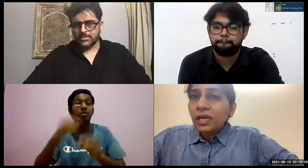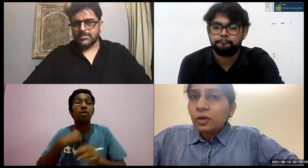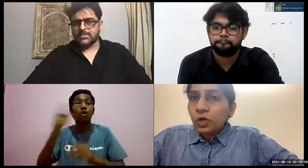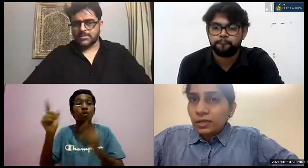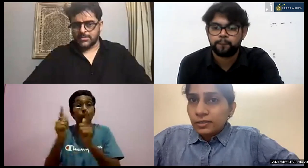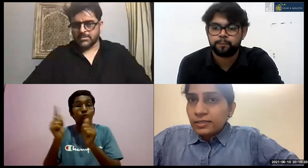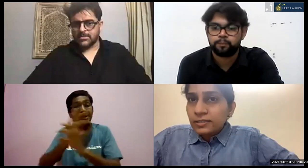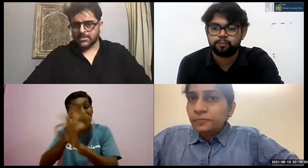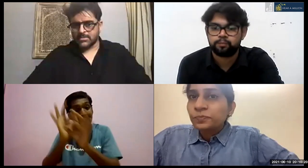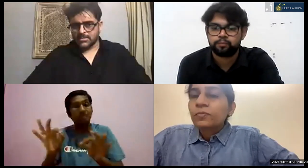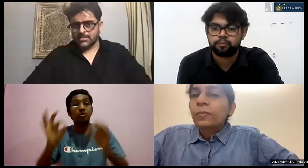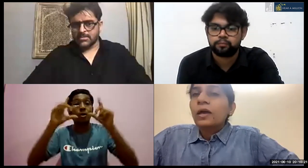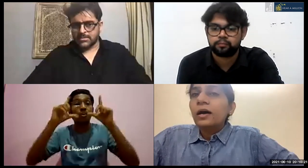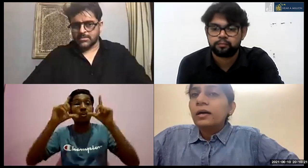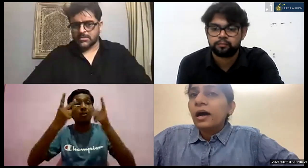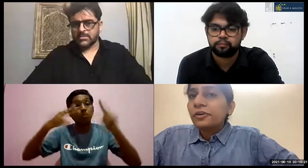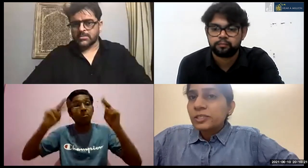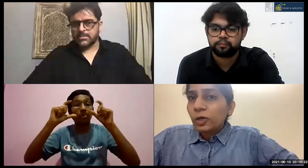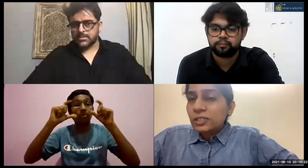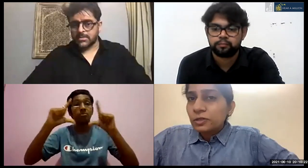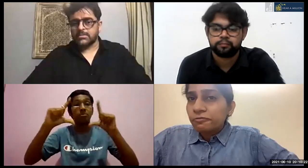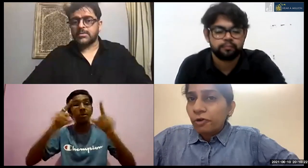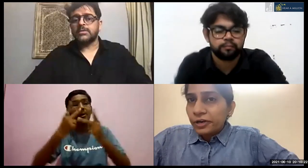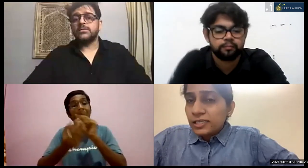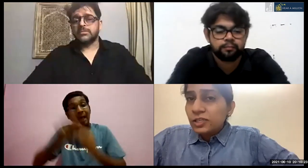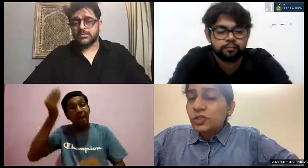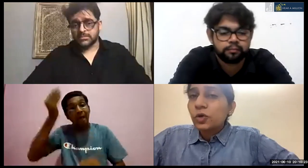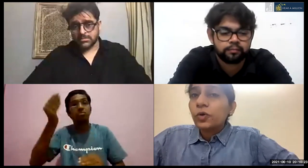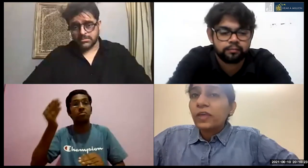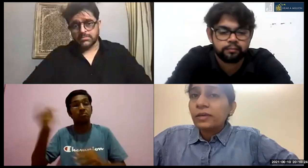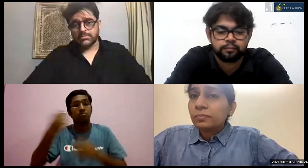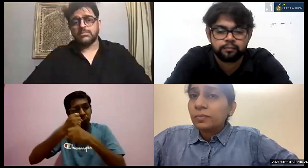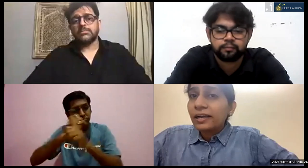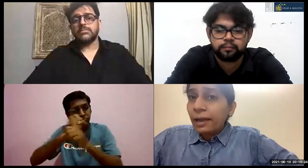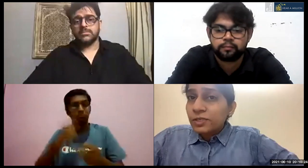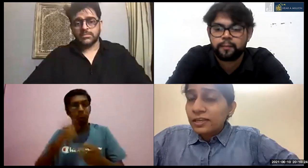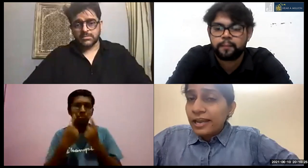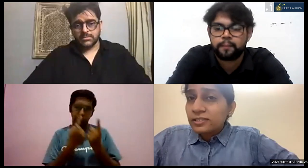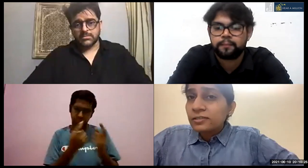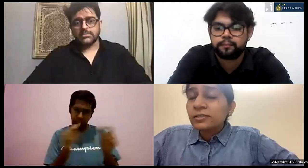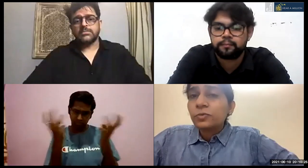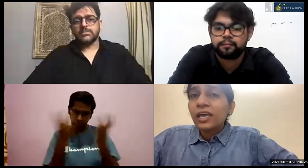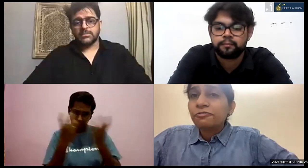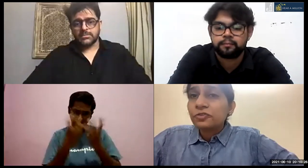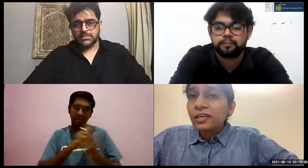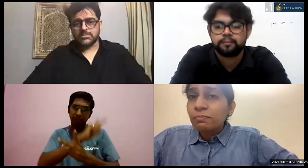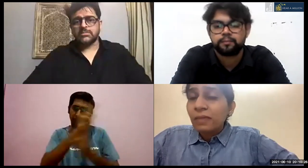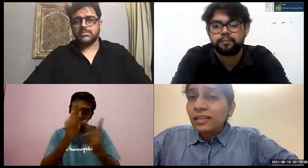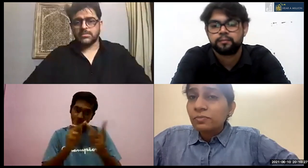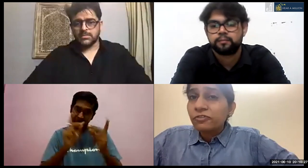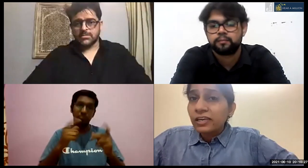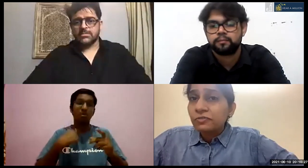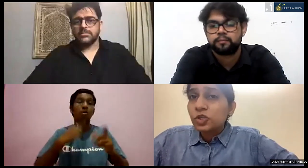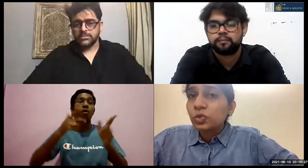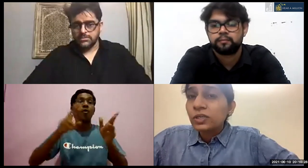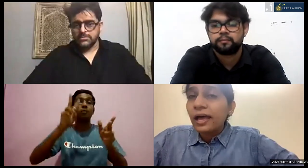the CBR workers are responsible for it. So they adapt the lessons. We have to really make